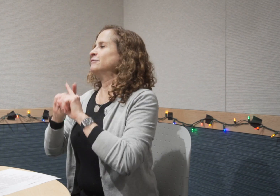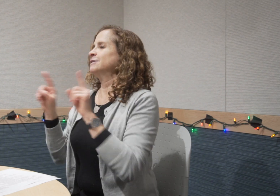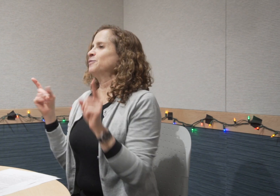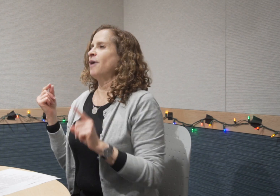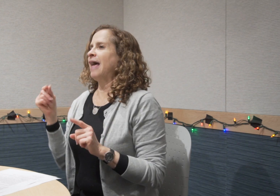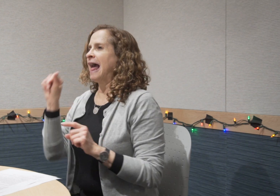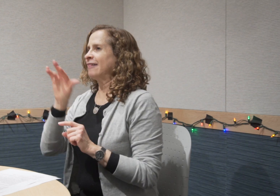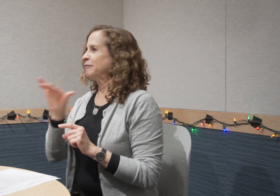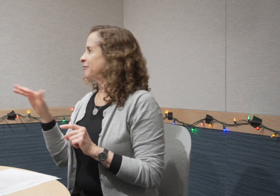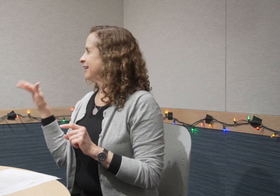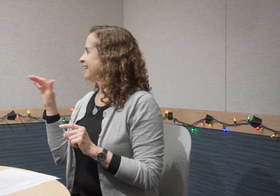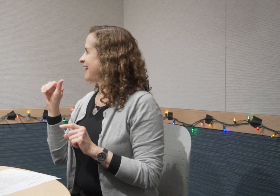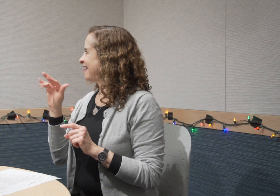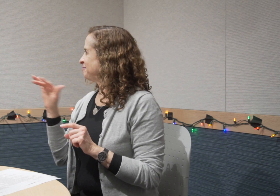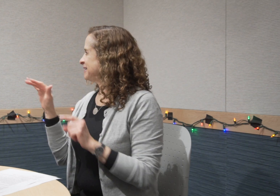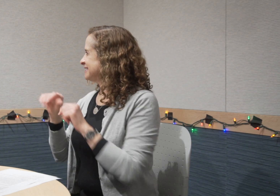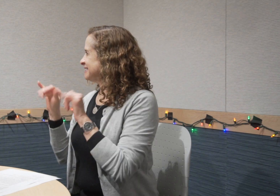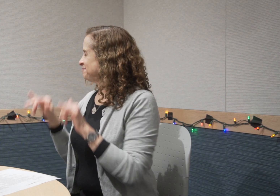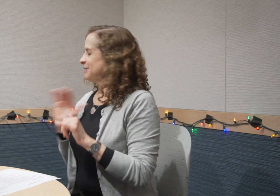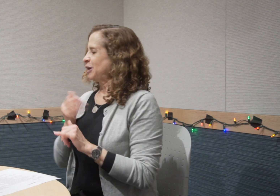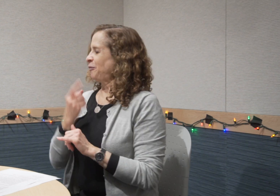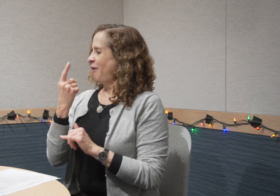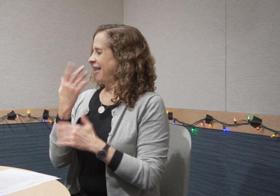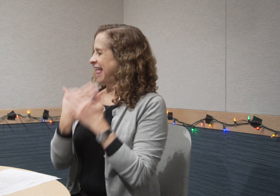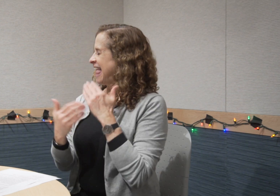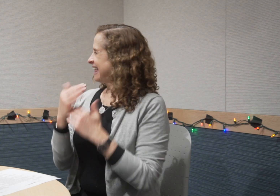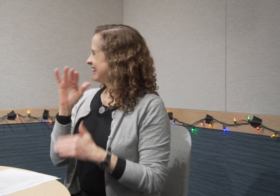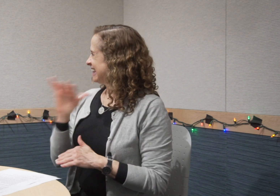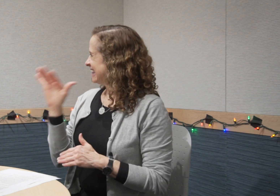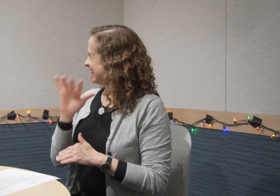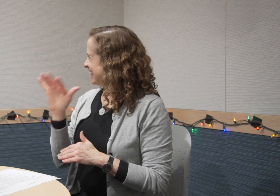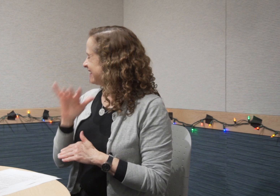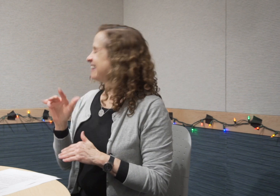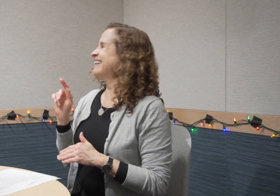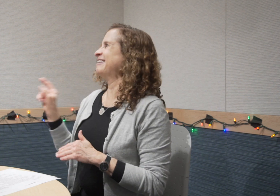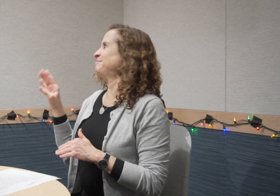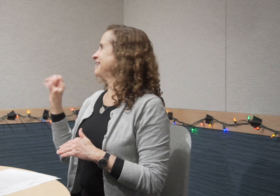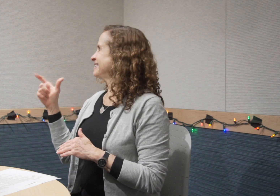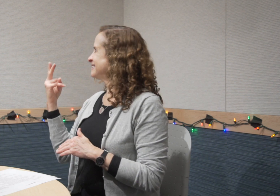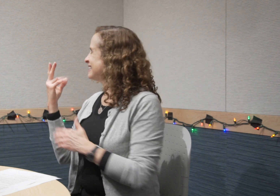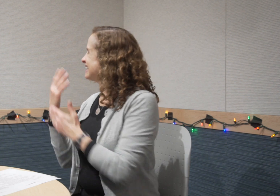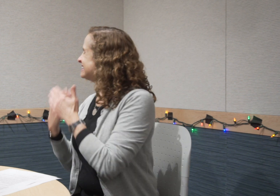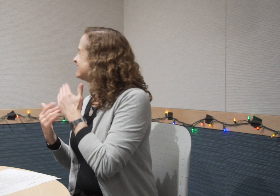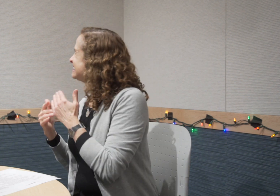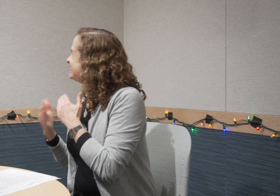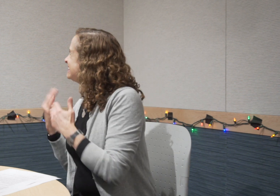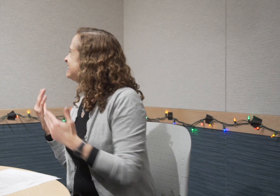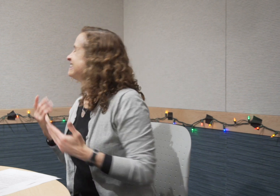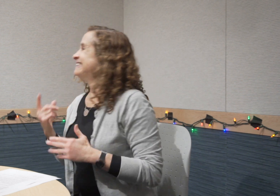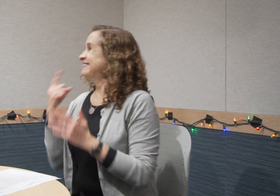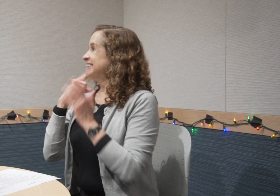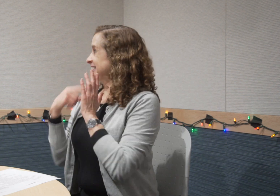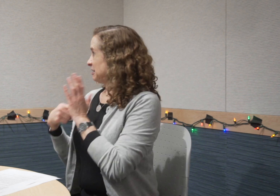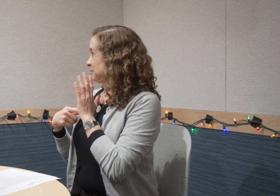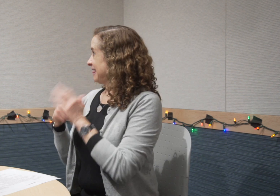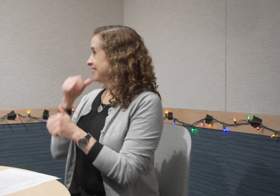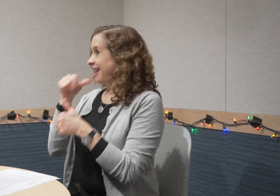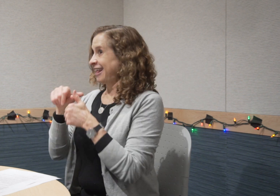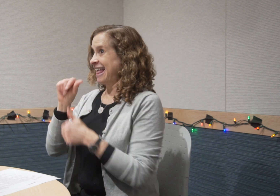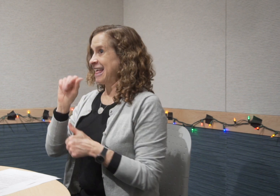are really different. Like, just a very obvious example is we use one hand for finger spelling, and BSL, British Sign Language, uses two. Oh, wow.